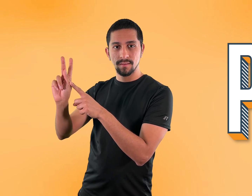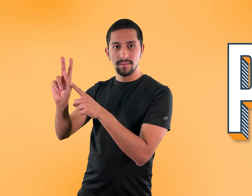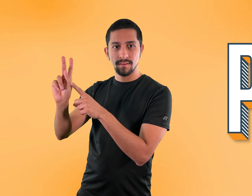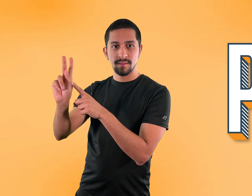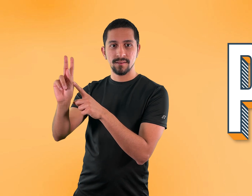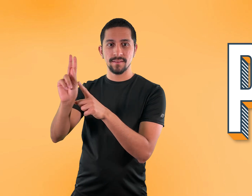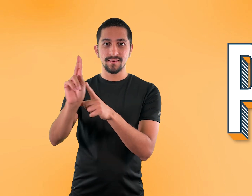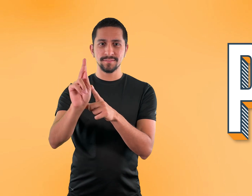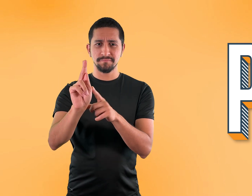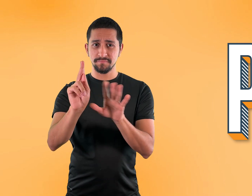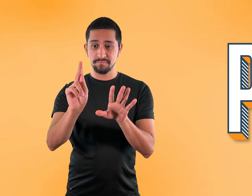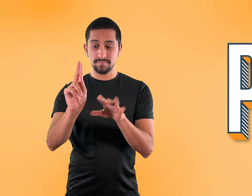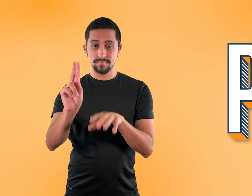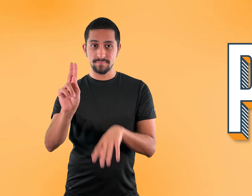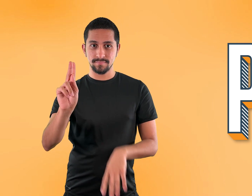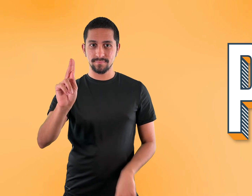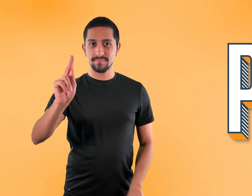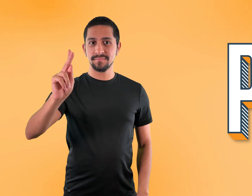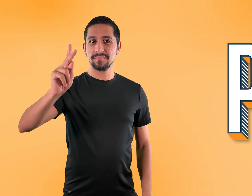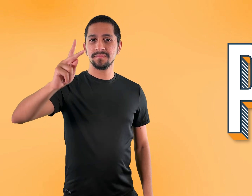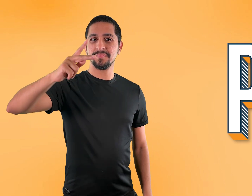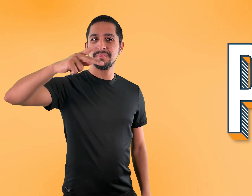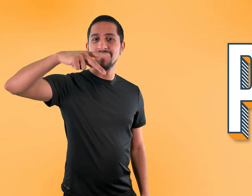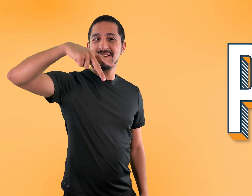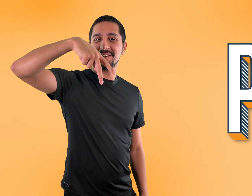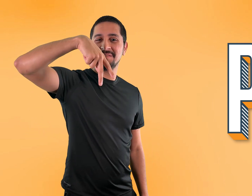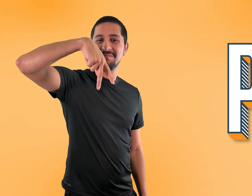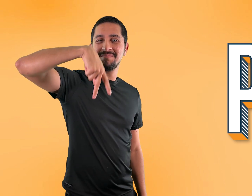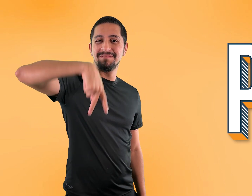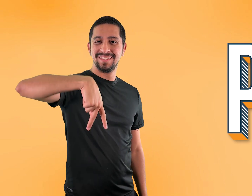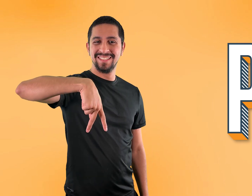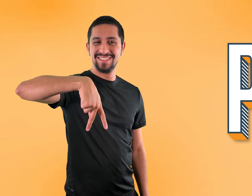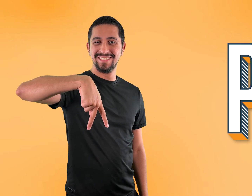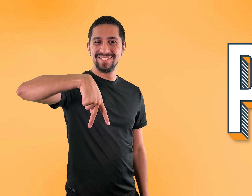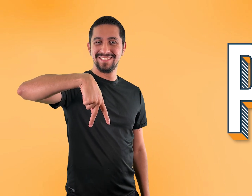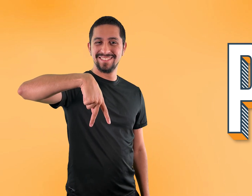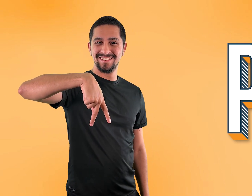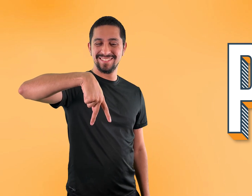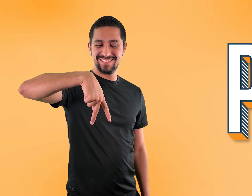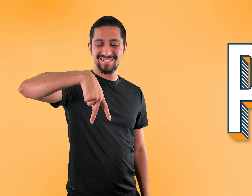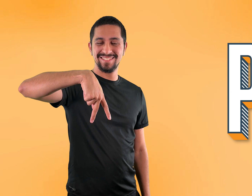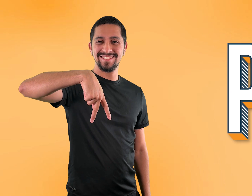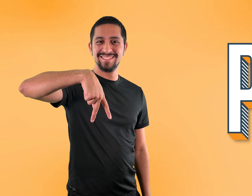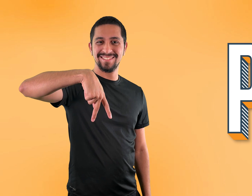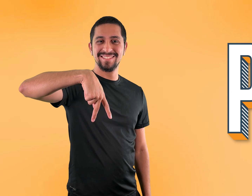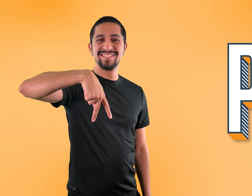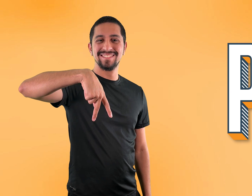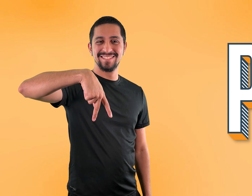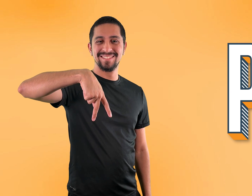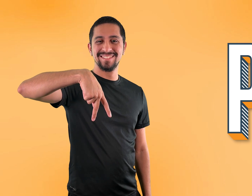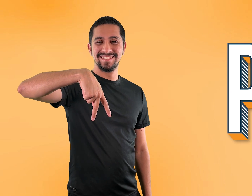forward, thumb at the webbing between the 2 fingers. Now, to turn this into a P, point your middle fingertip down to the